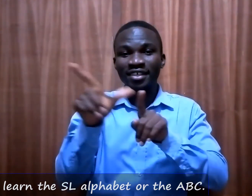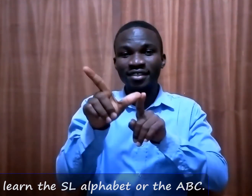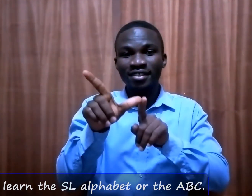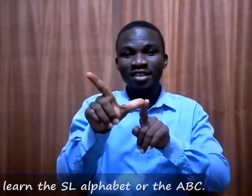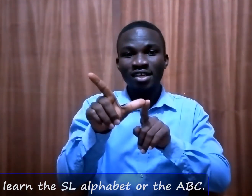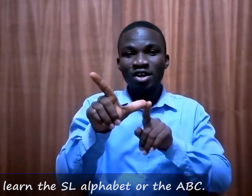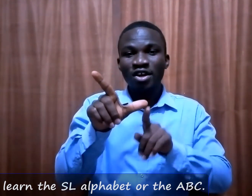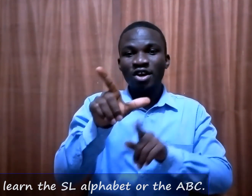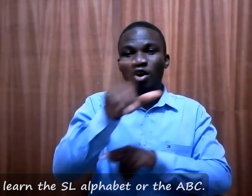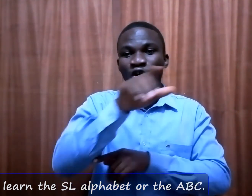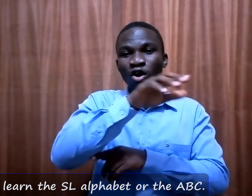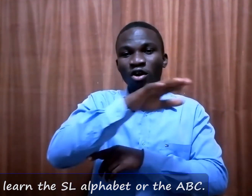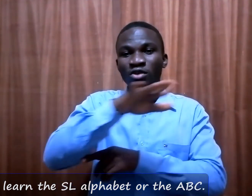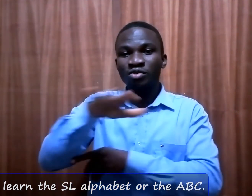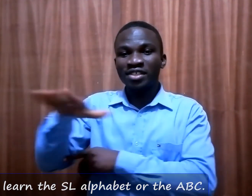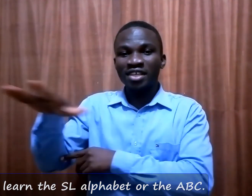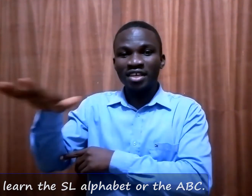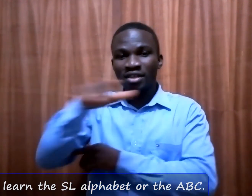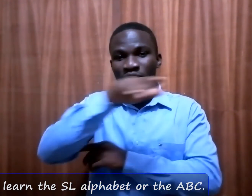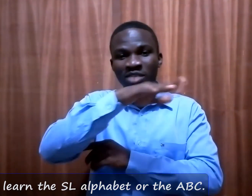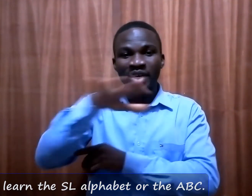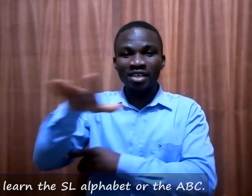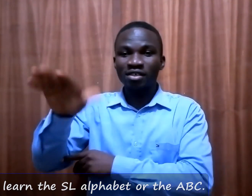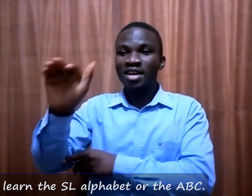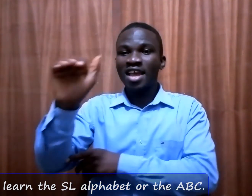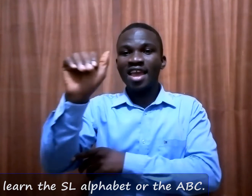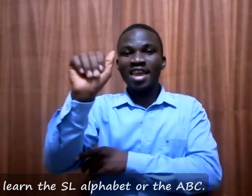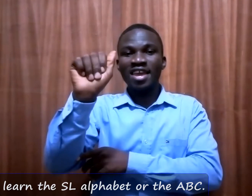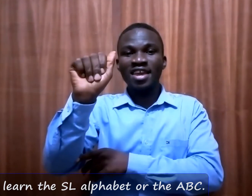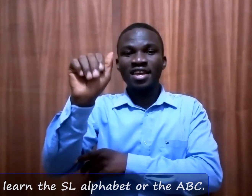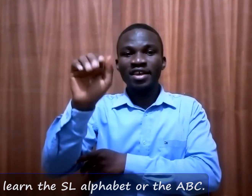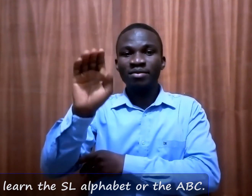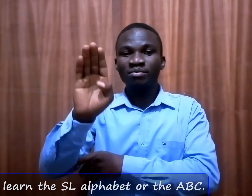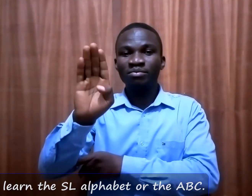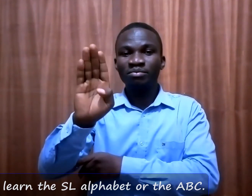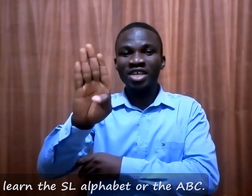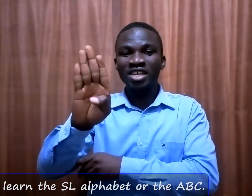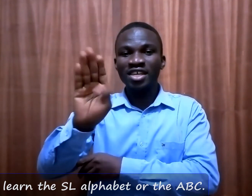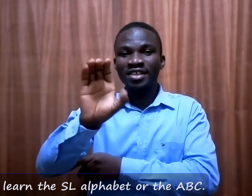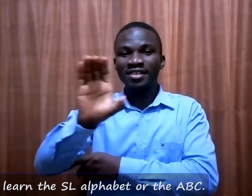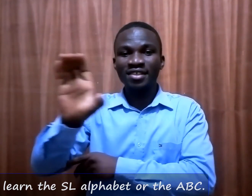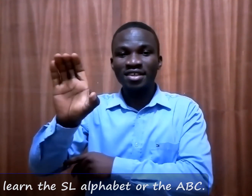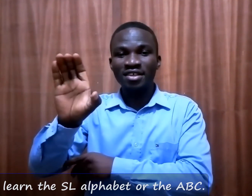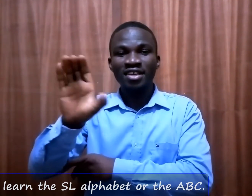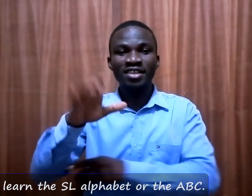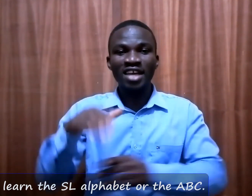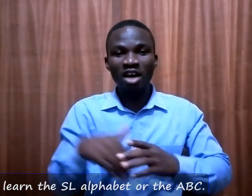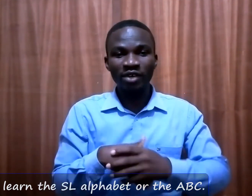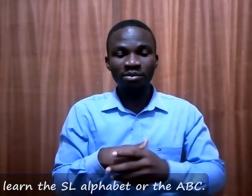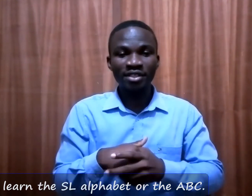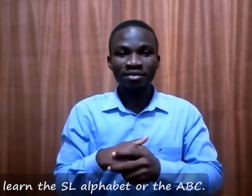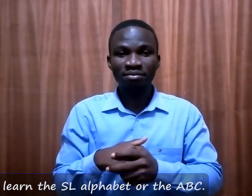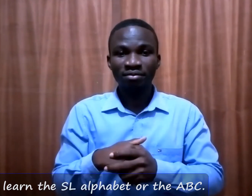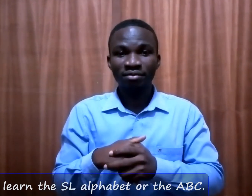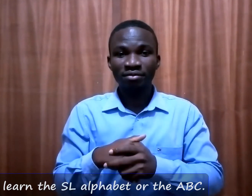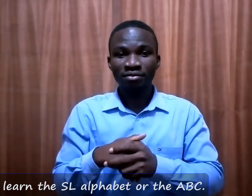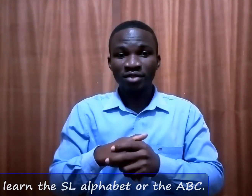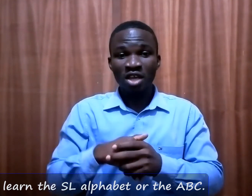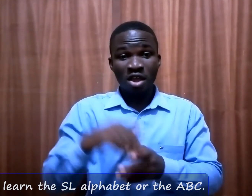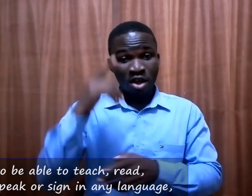letters, or we spell A, B, C, the alphabet.